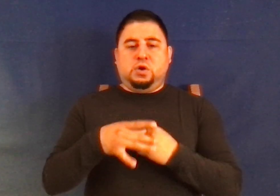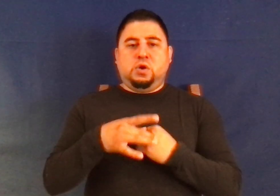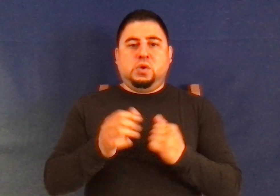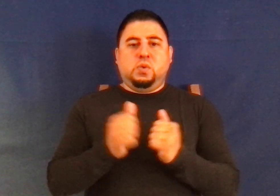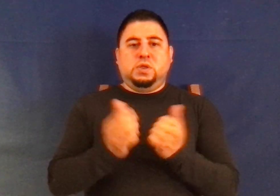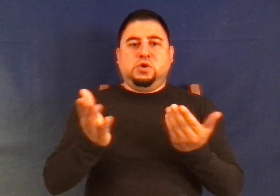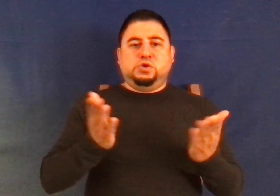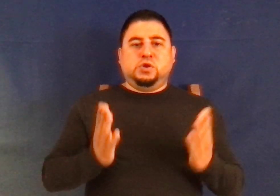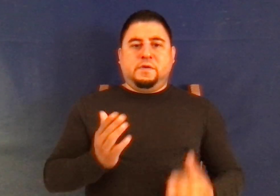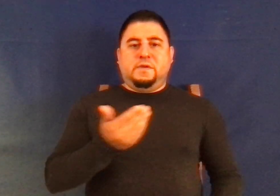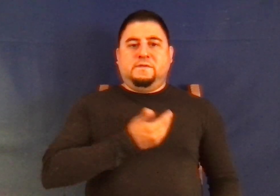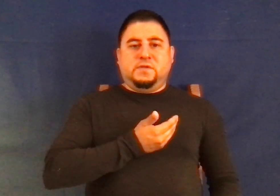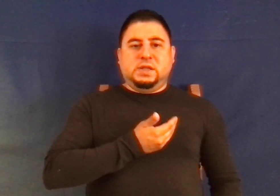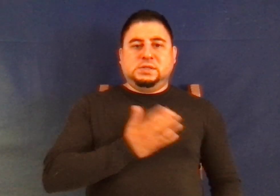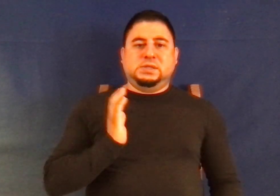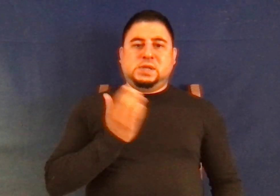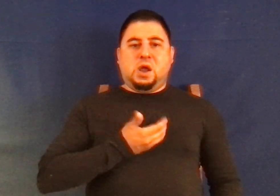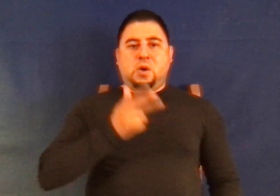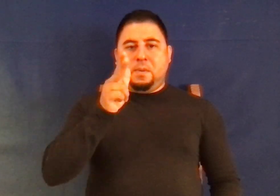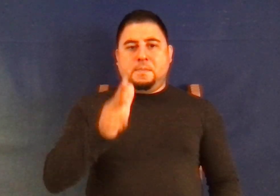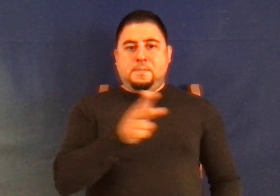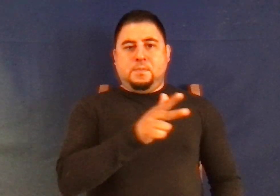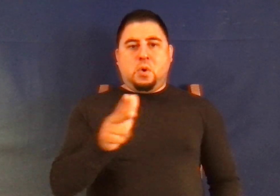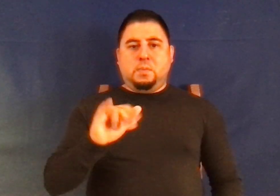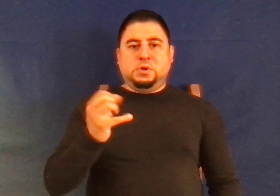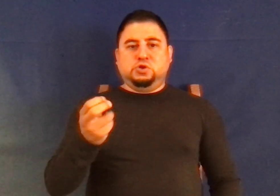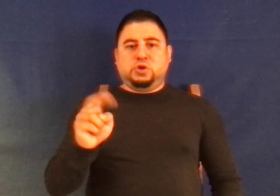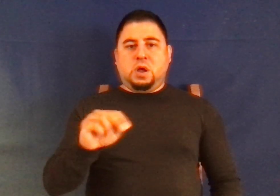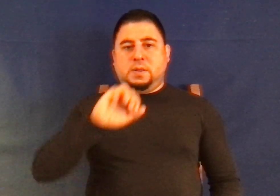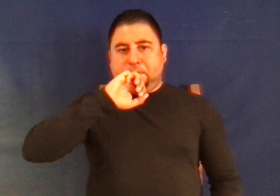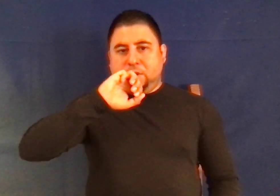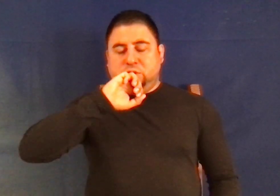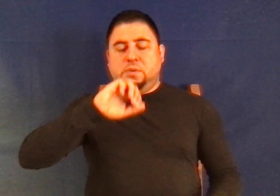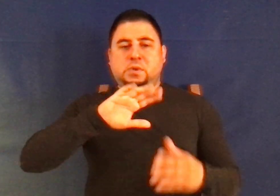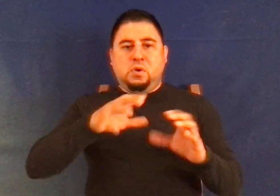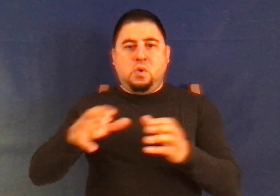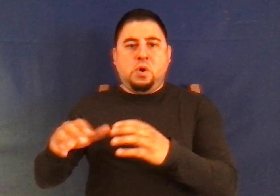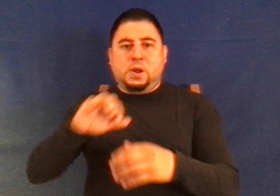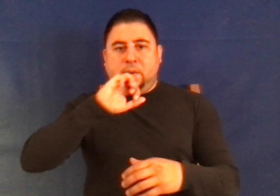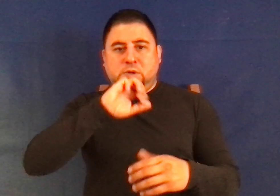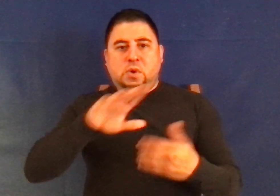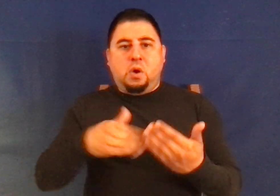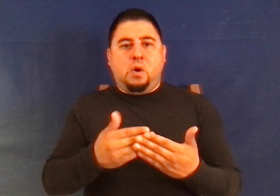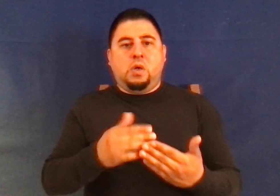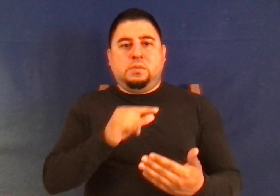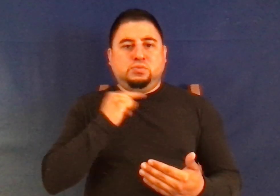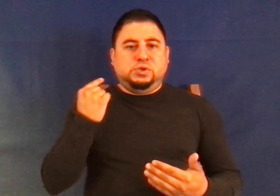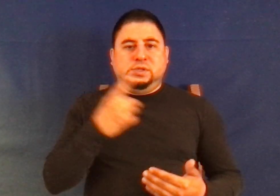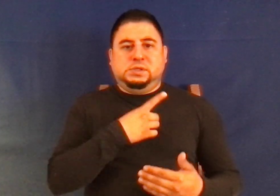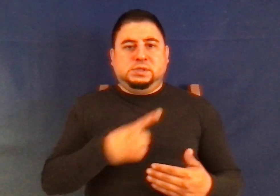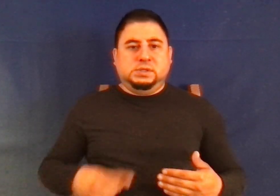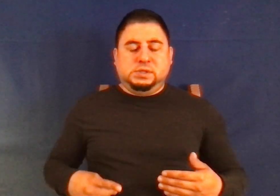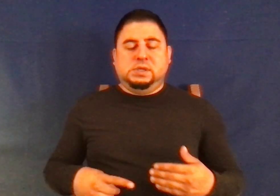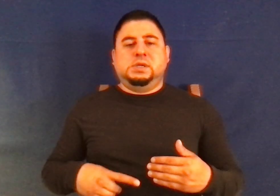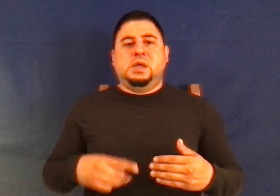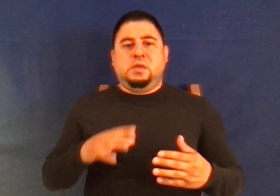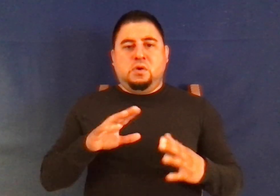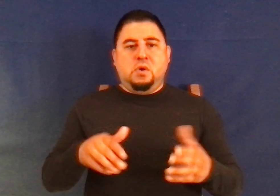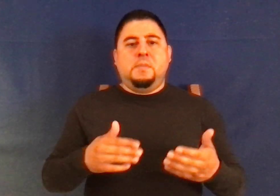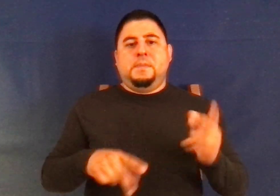servant Francis our Pope and John our Bishop, the order of bishops and all of the clergy, and the entire people you